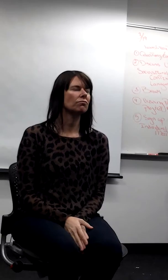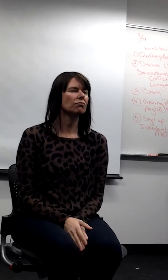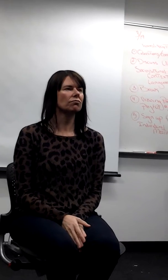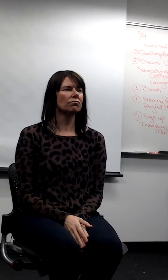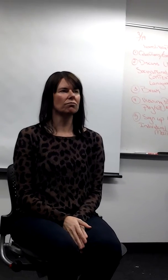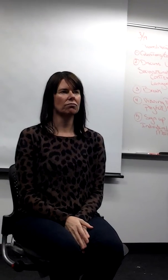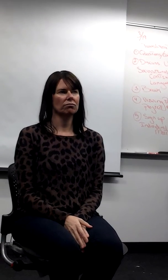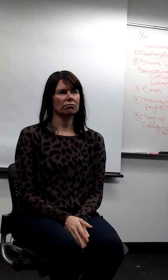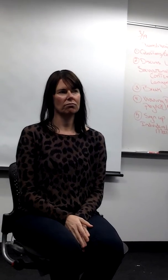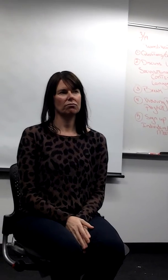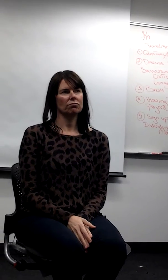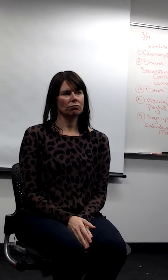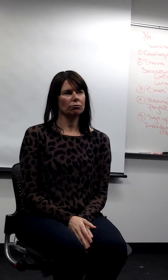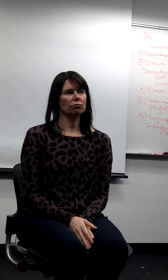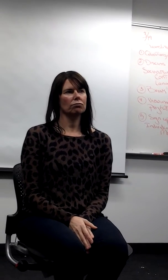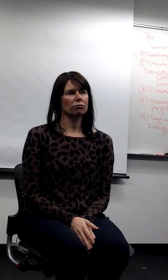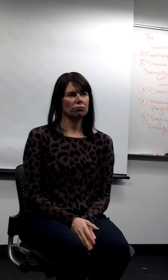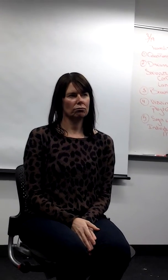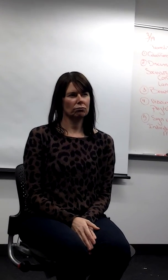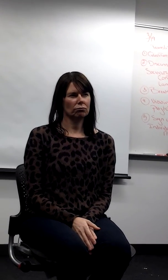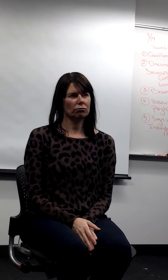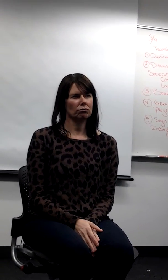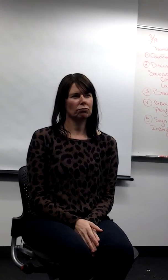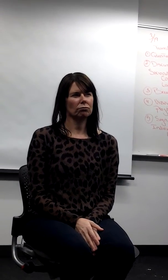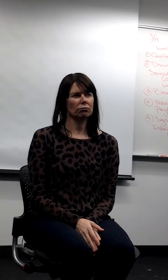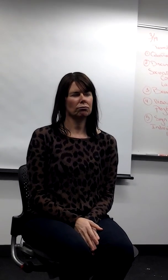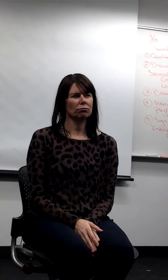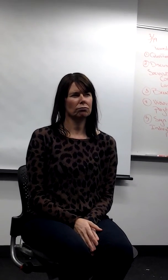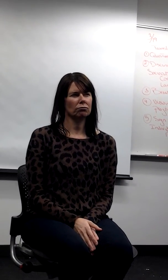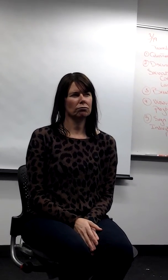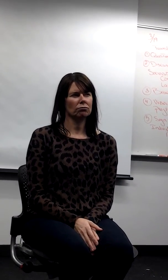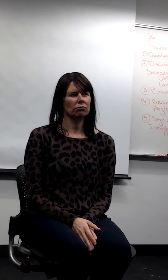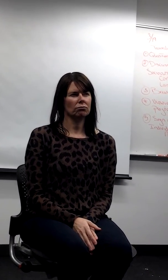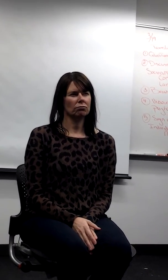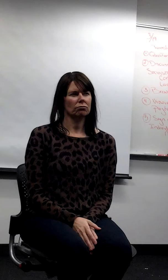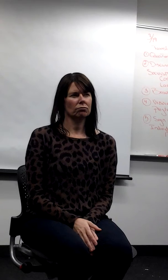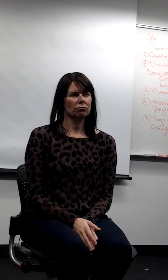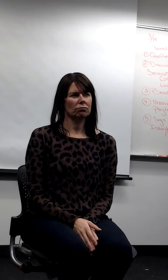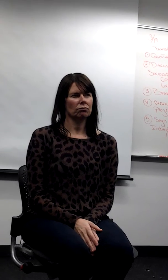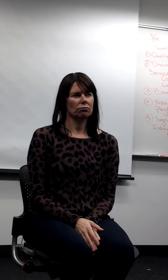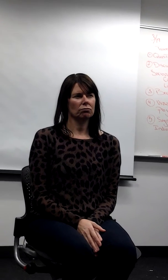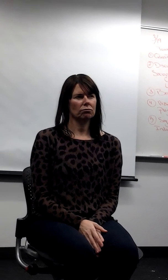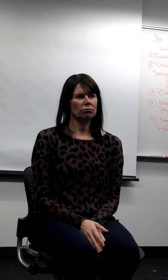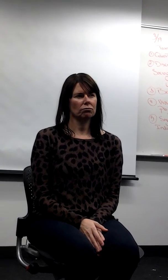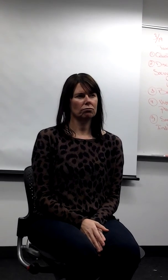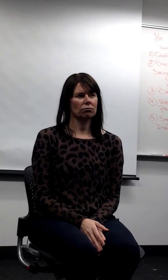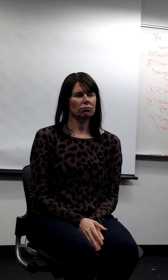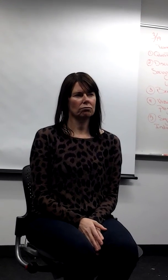It was in first grade when I was in mainstream school. Oral school was done with,